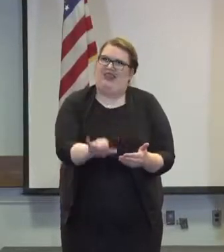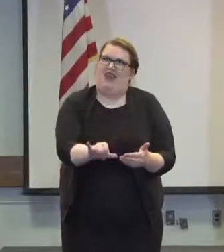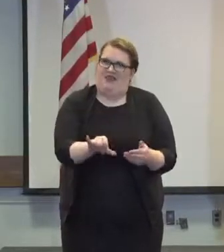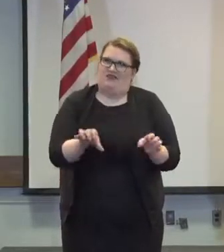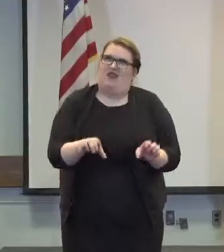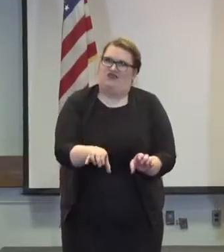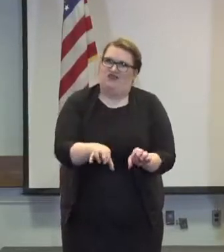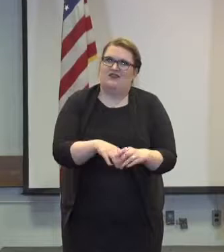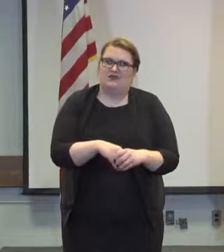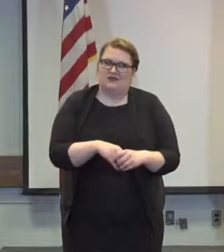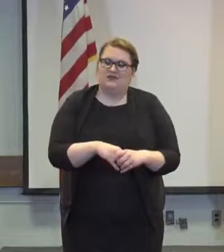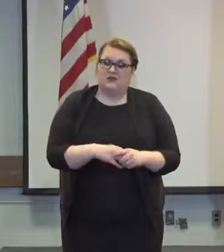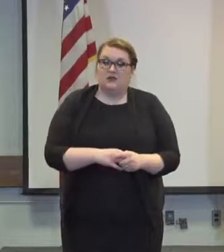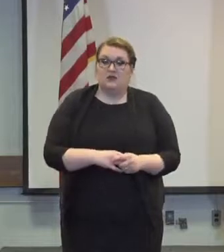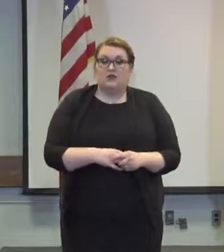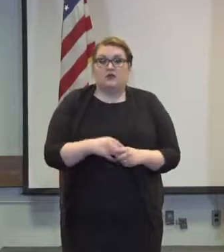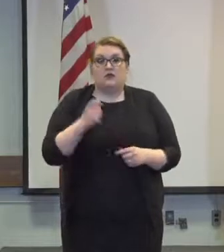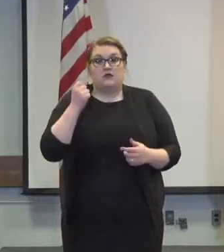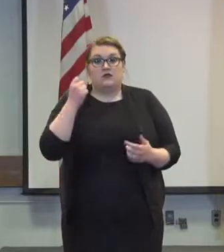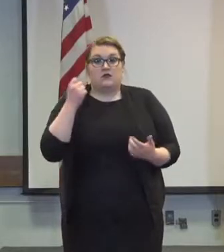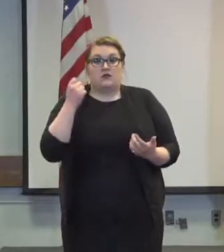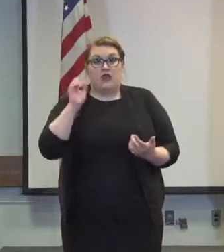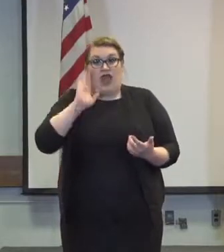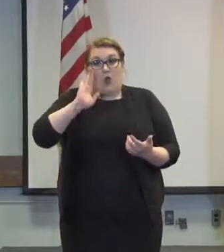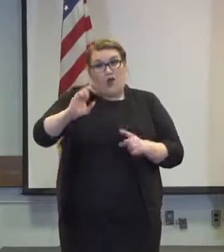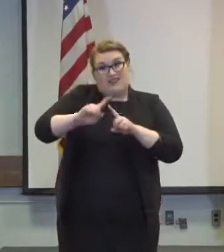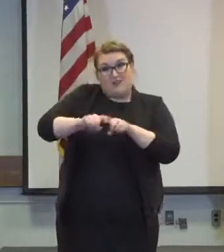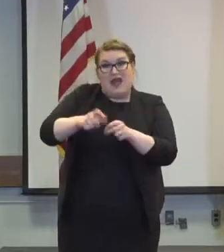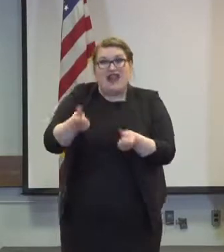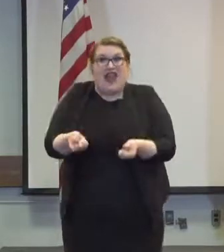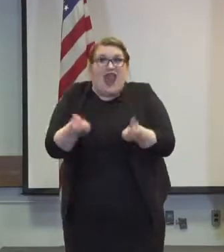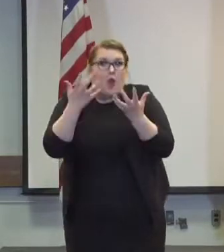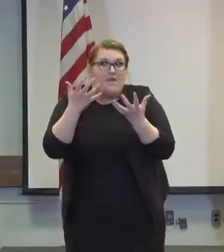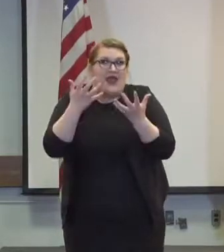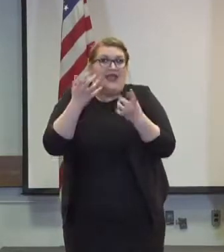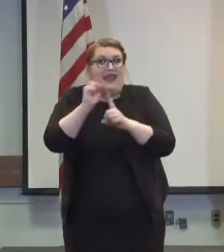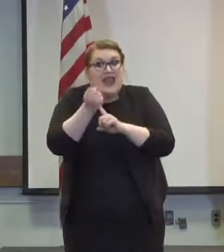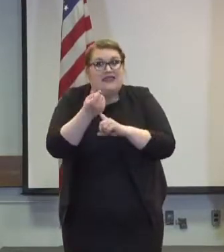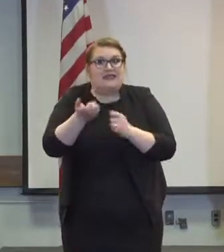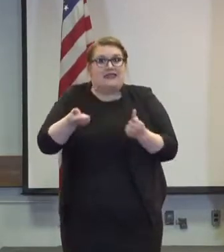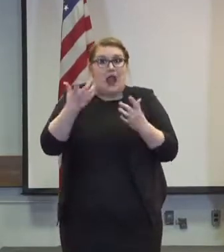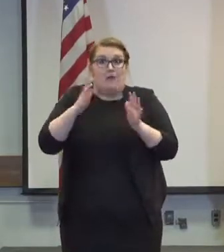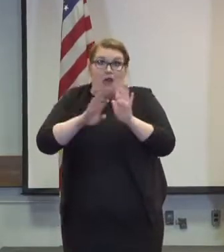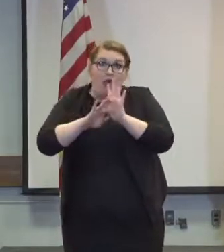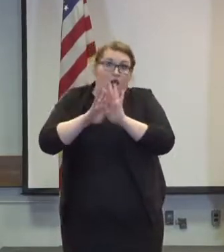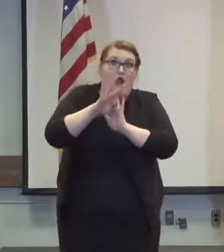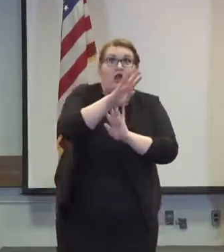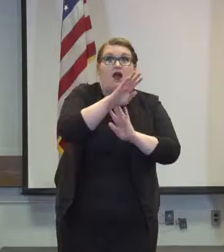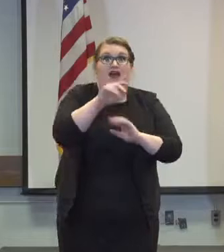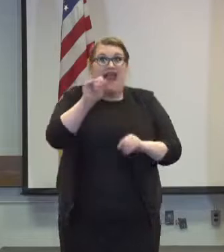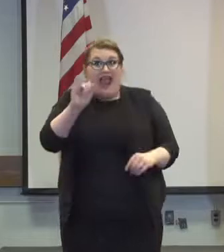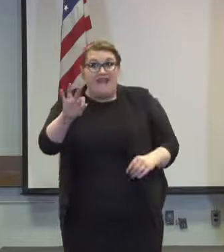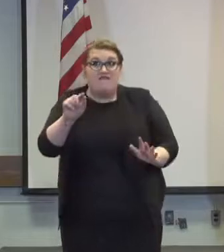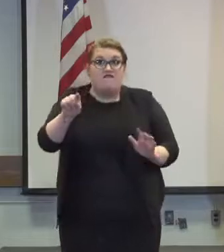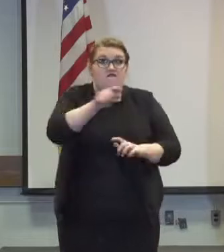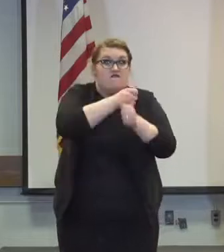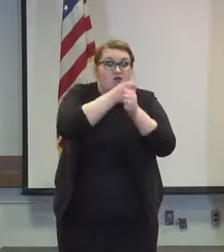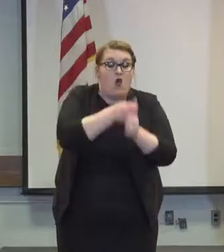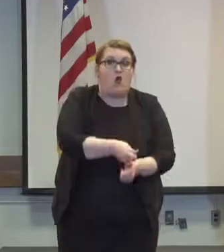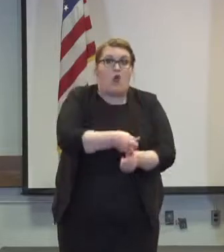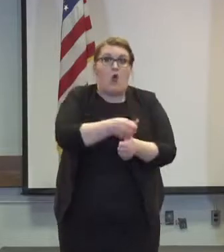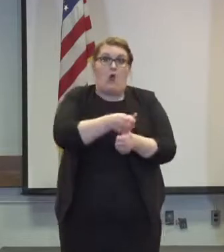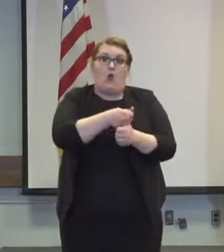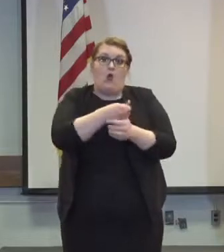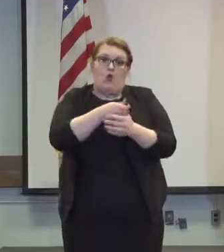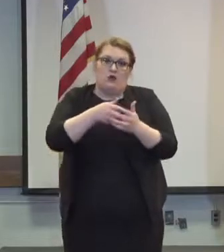that it was going to be determined on the number of cases and the growth of cases and whether or not people followed the social distancing